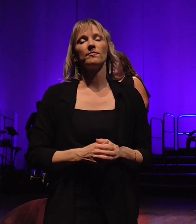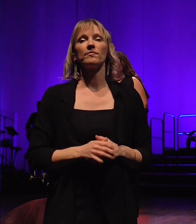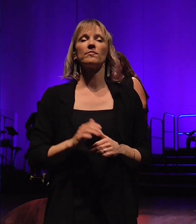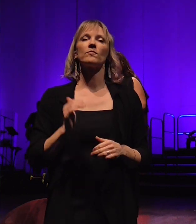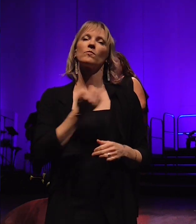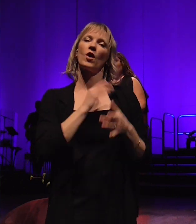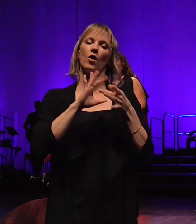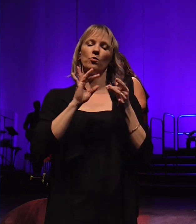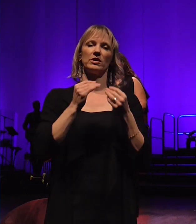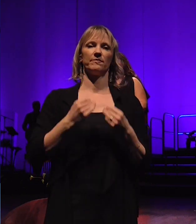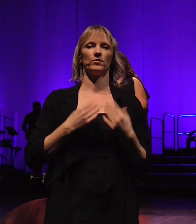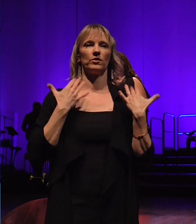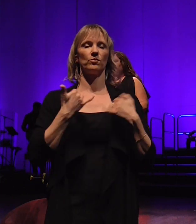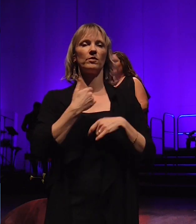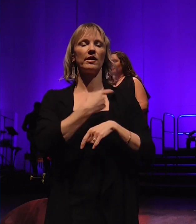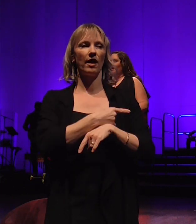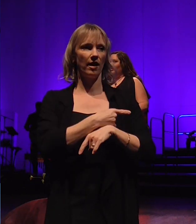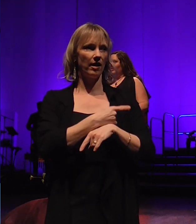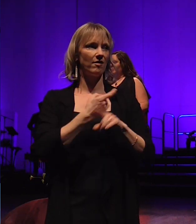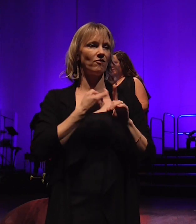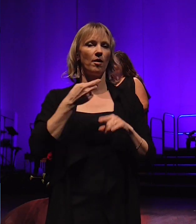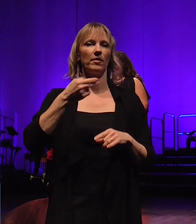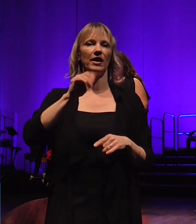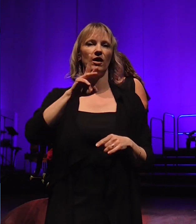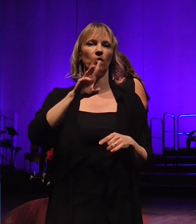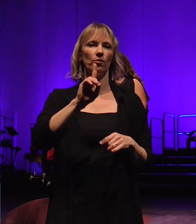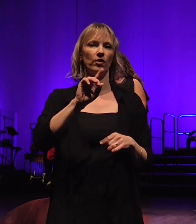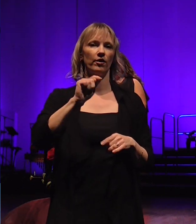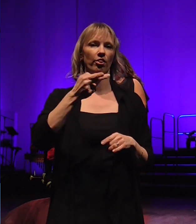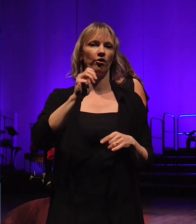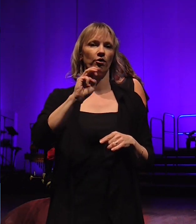Our words of inspiration today from Howard Thurman.